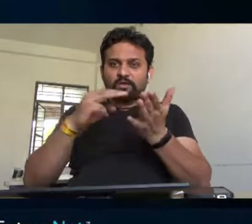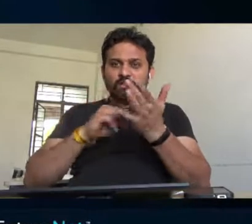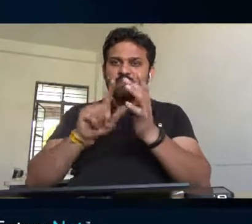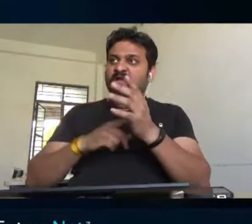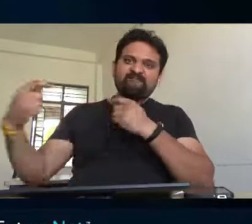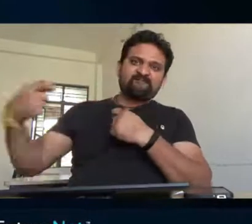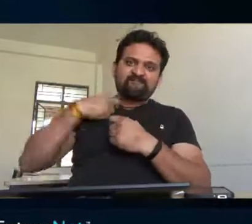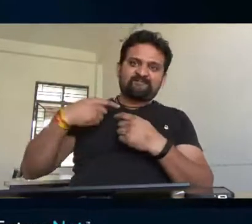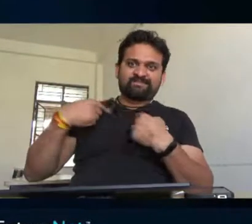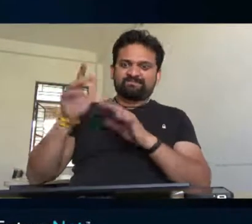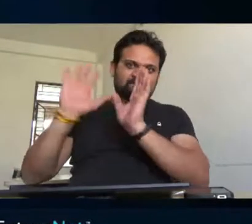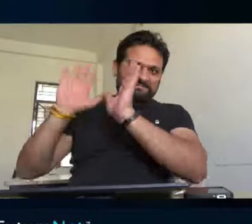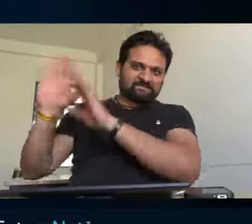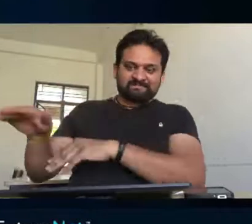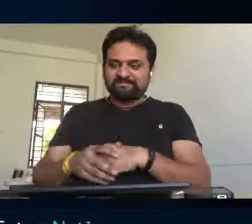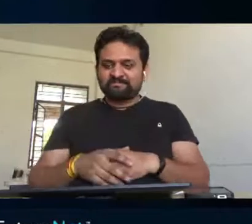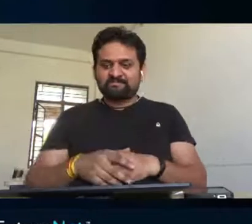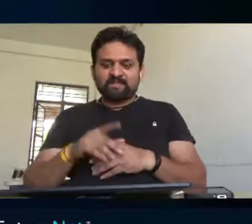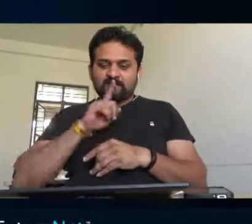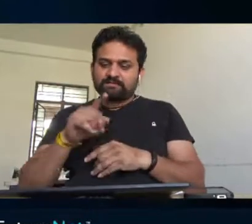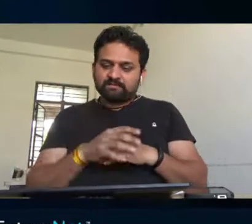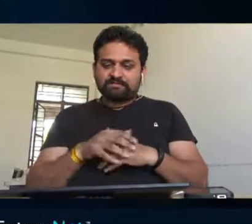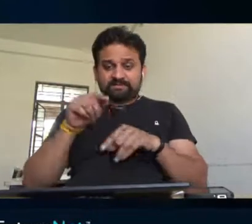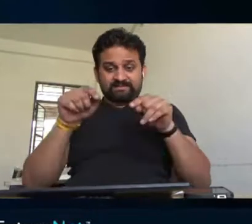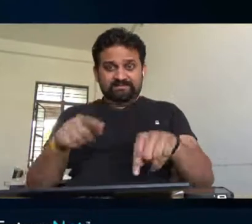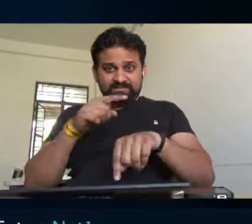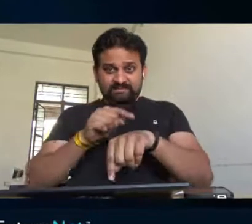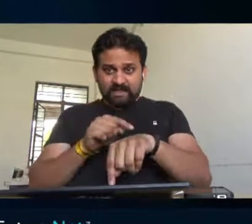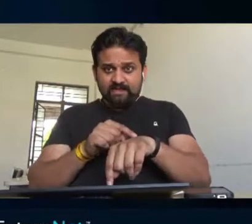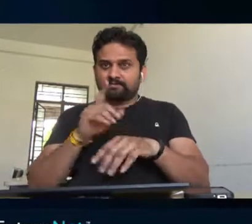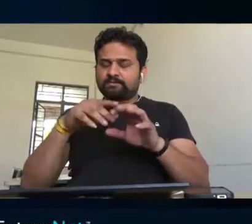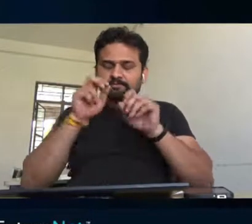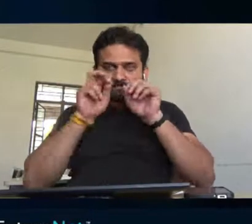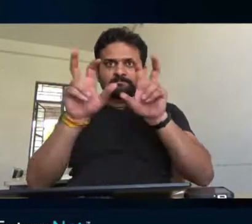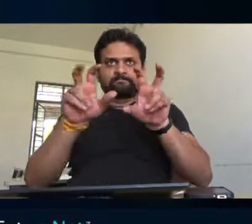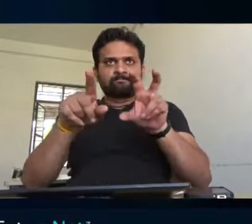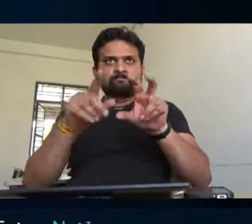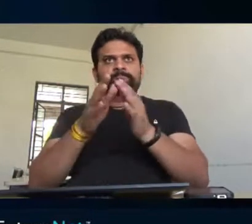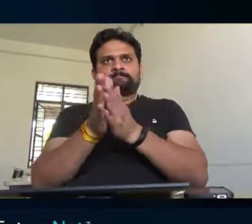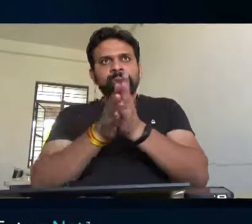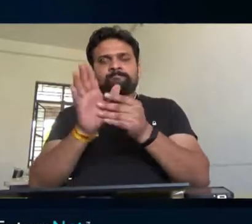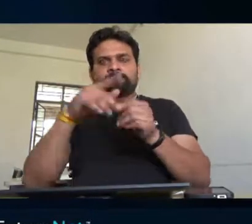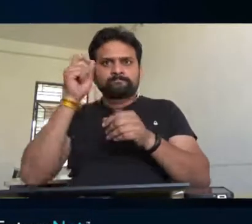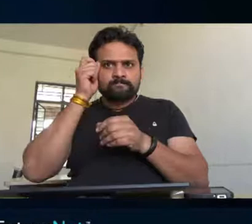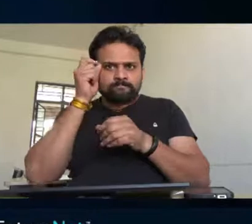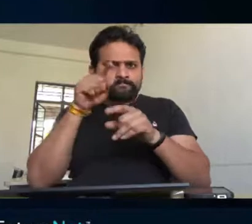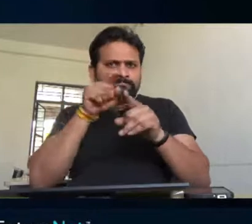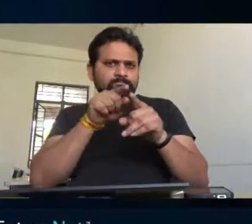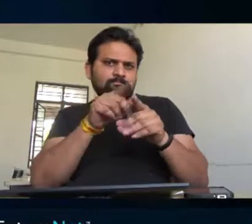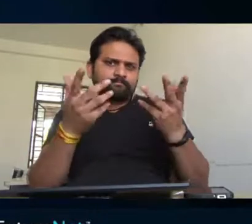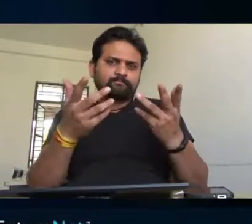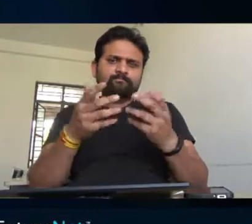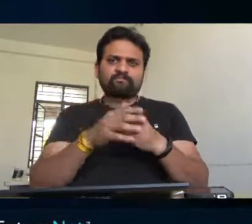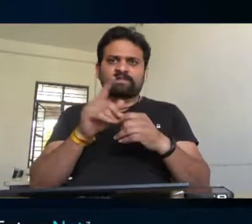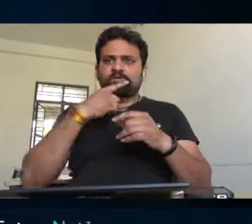is totally crazy, yeah, in the first month. So, okay, but I can't tell you more. One more time, Roman will kill me when